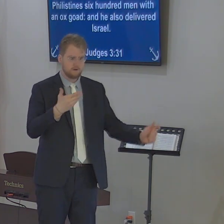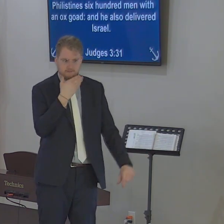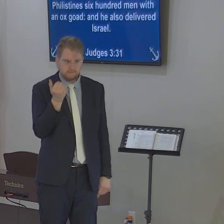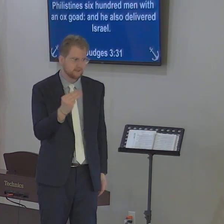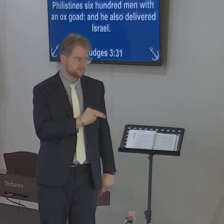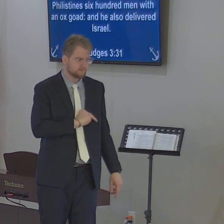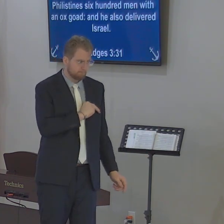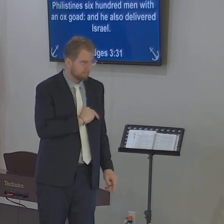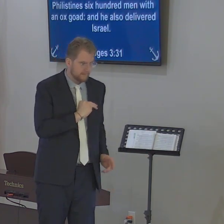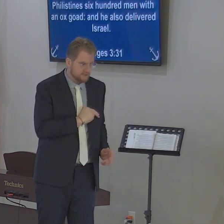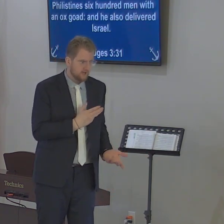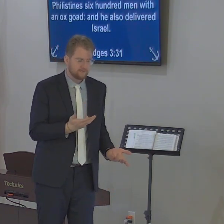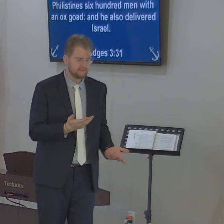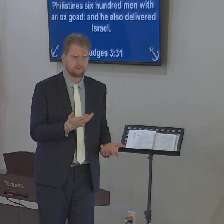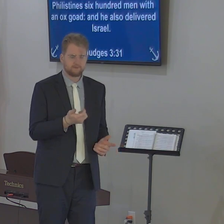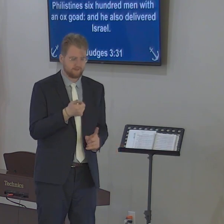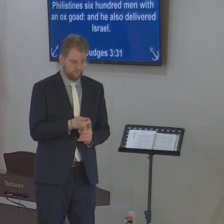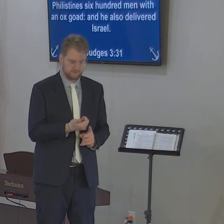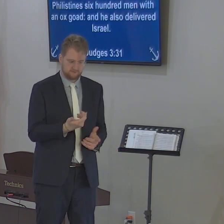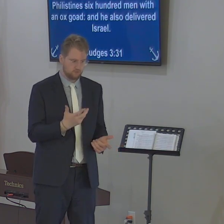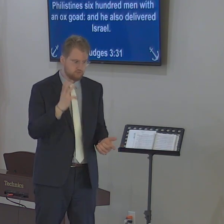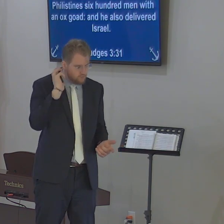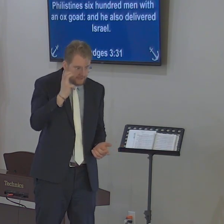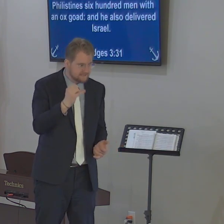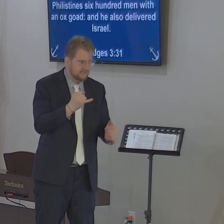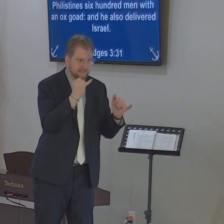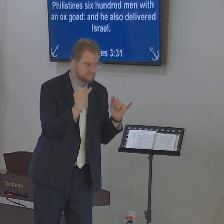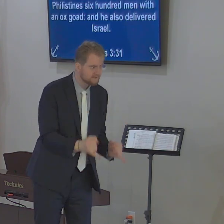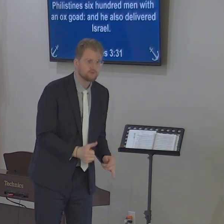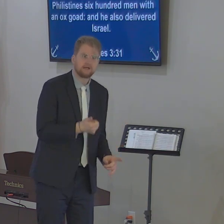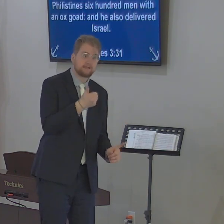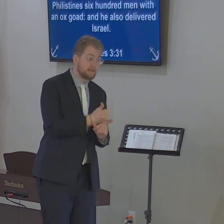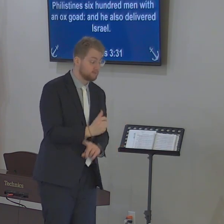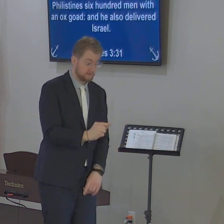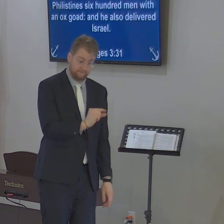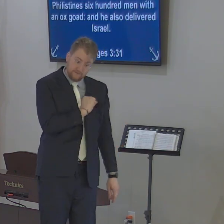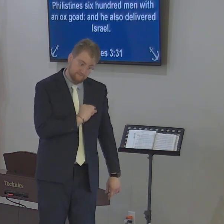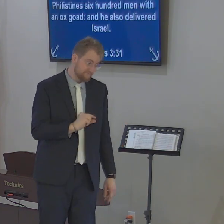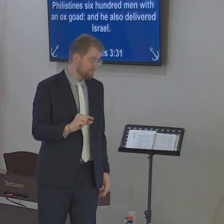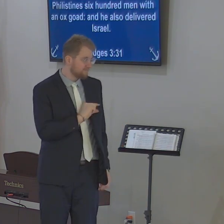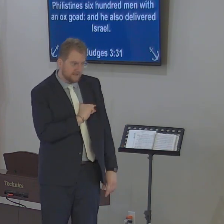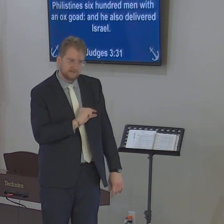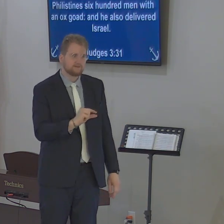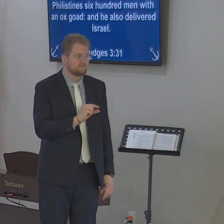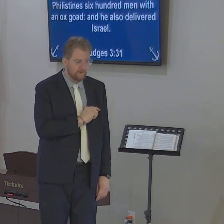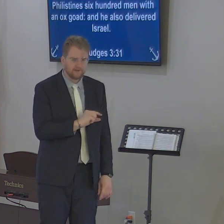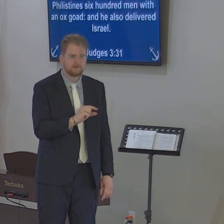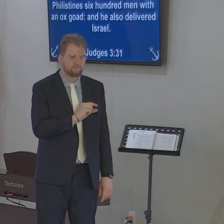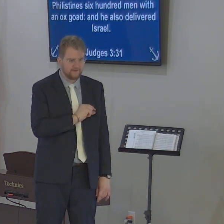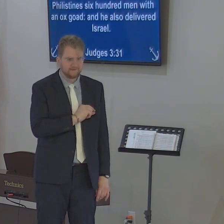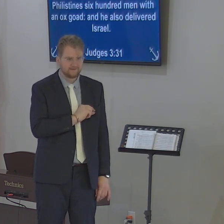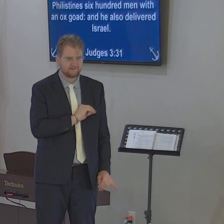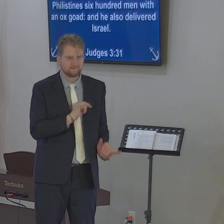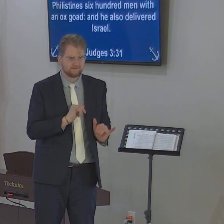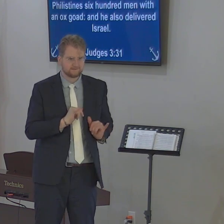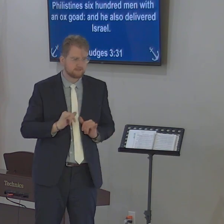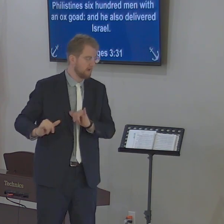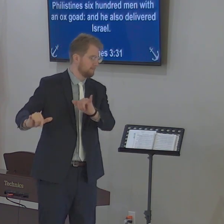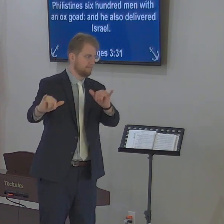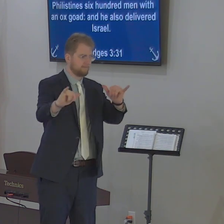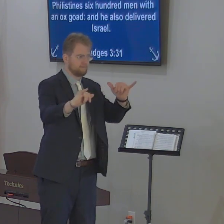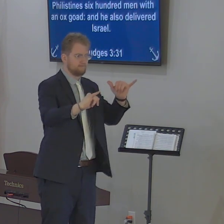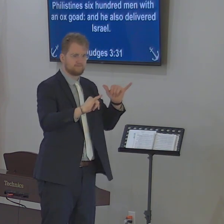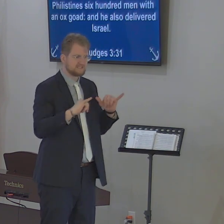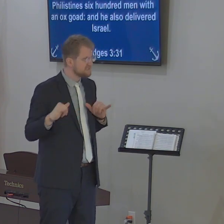a supernatural individual. But he was under the conviction of God, just as a human being, as we are as